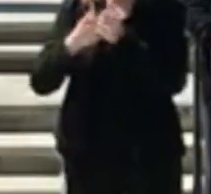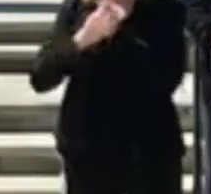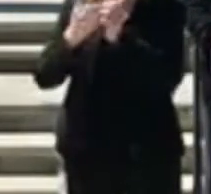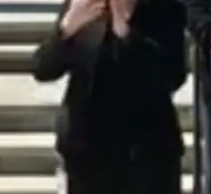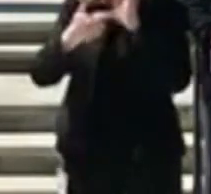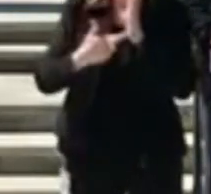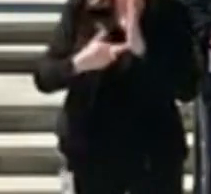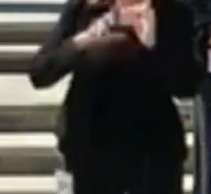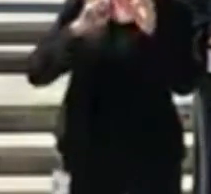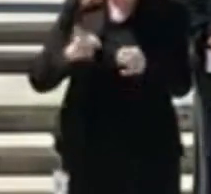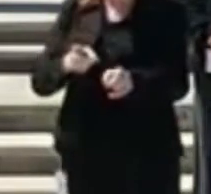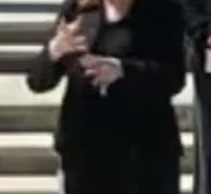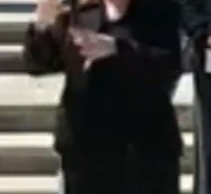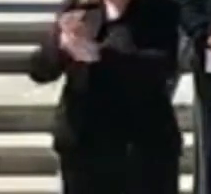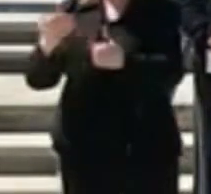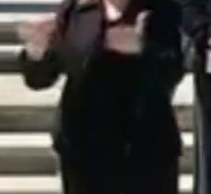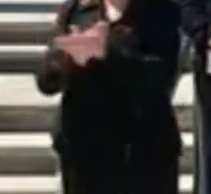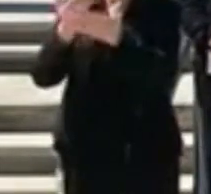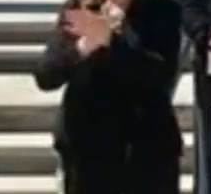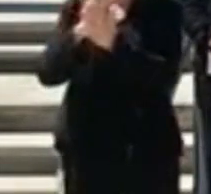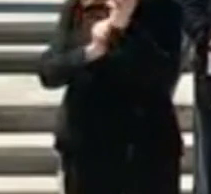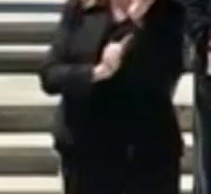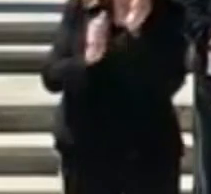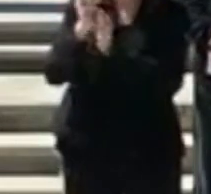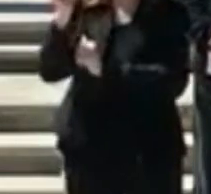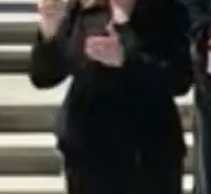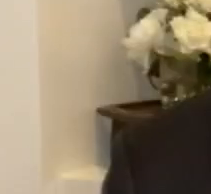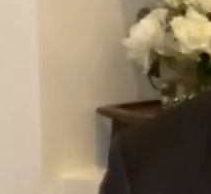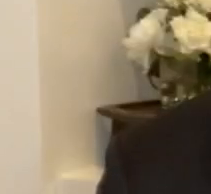know, all hands on deck. We cannot